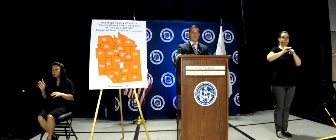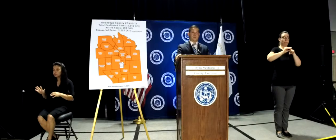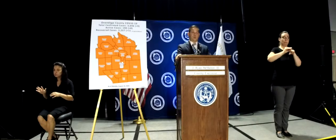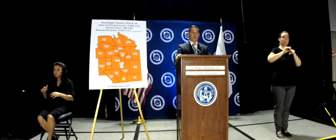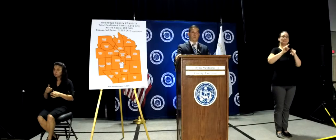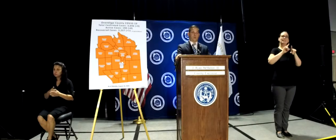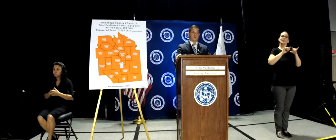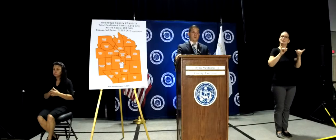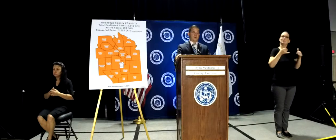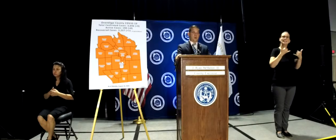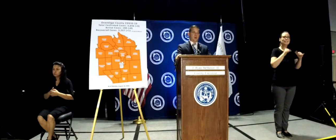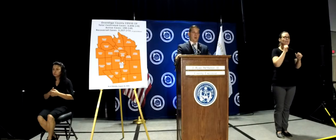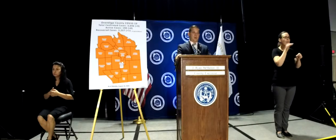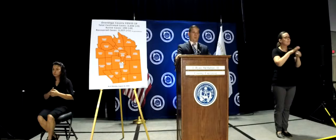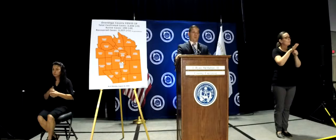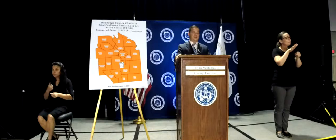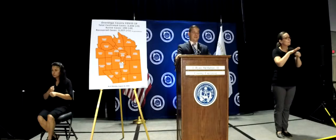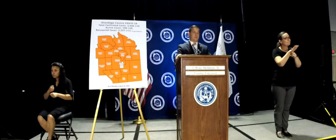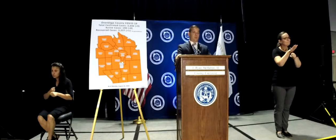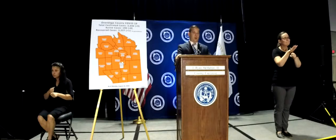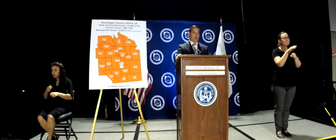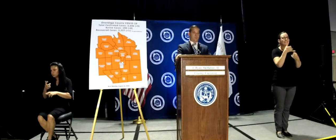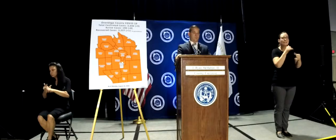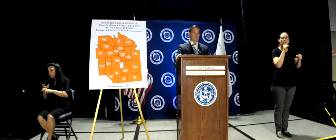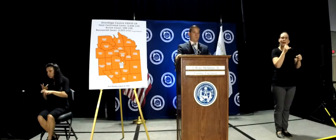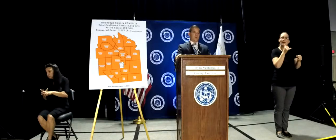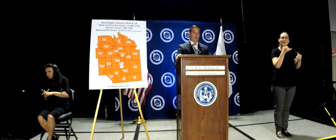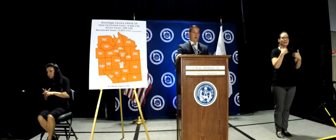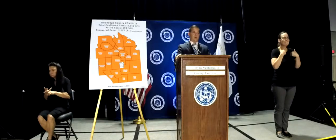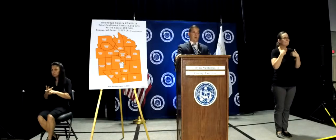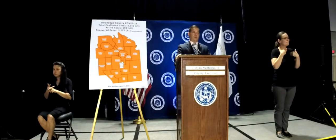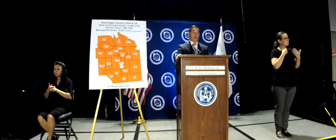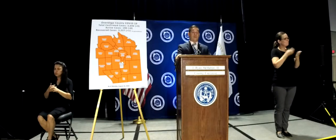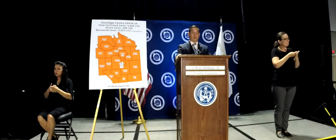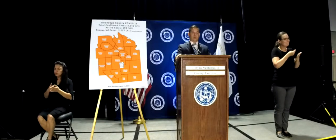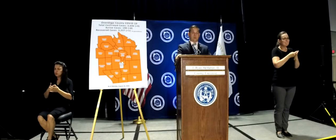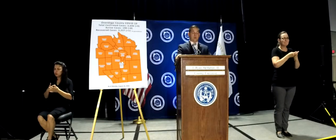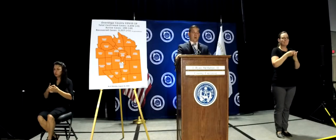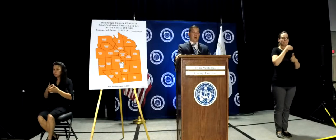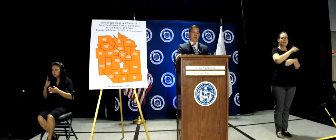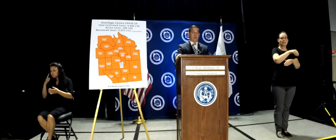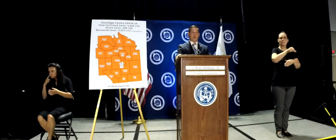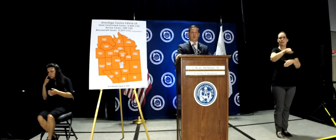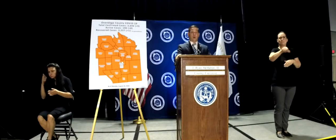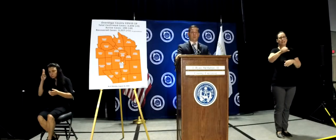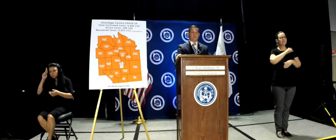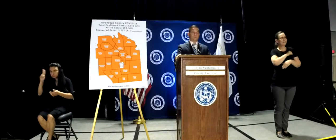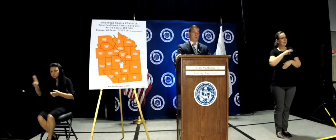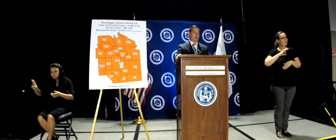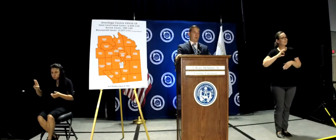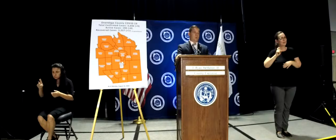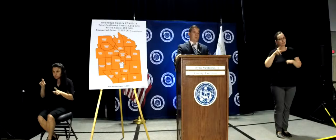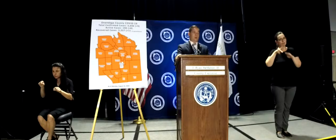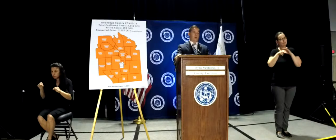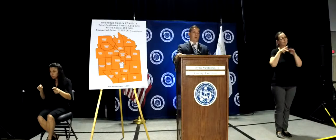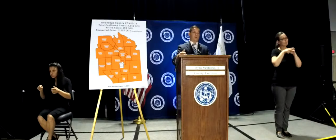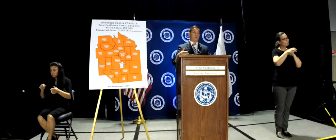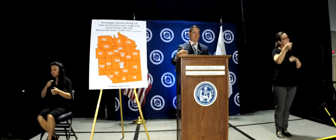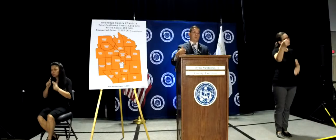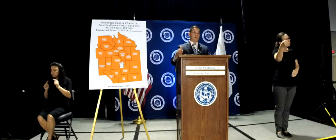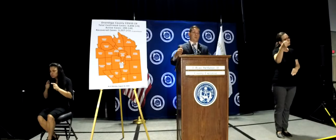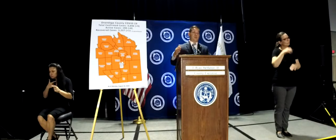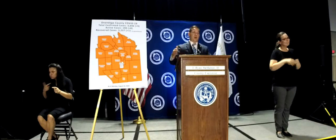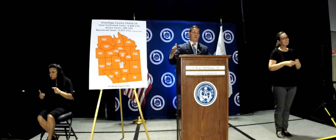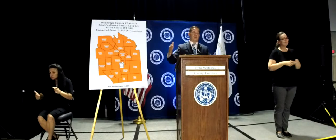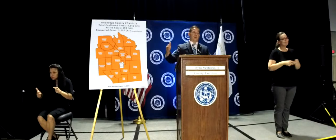displace some of the workforce, whether it's temporary or forever, We don't know. We are going